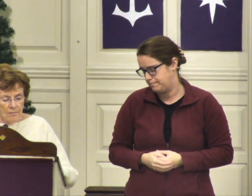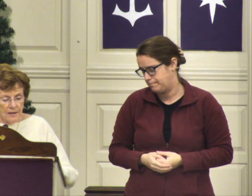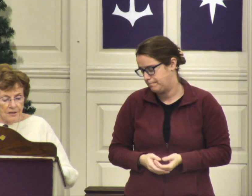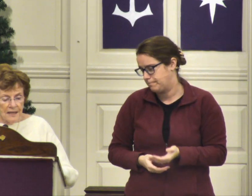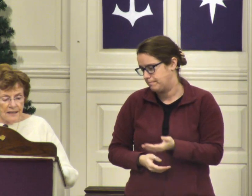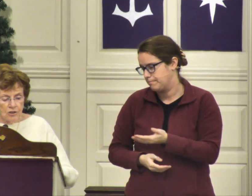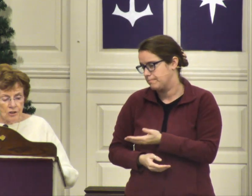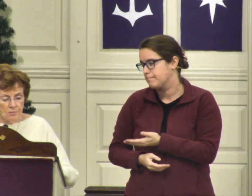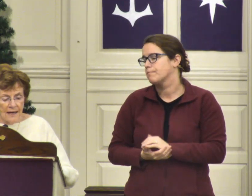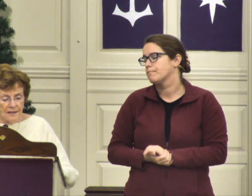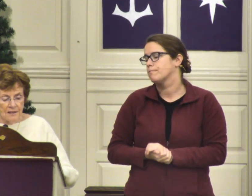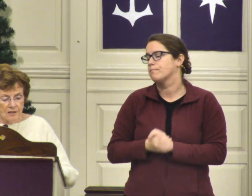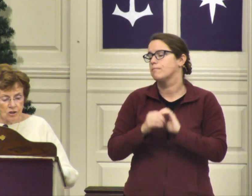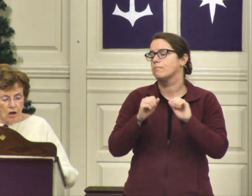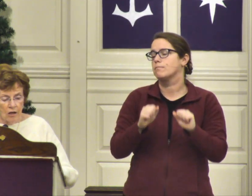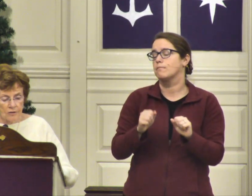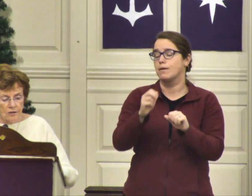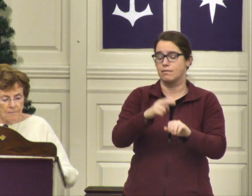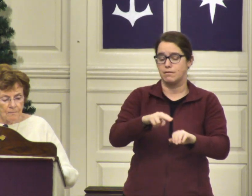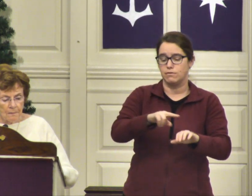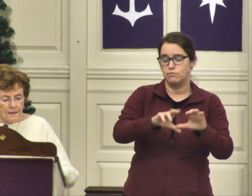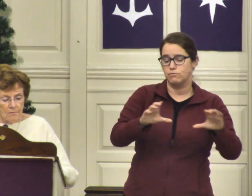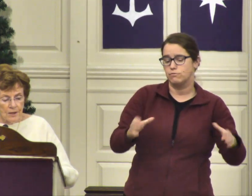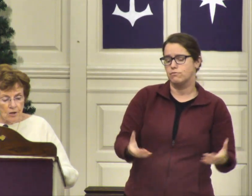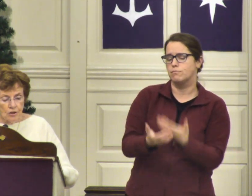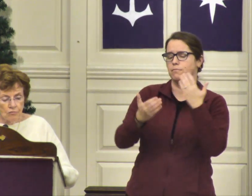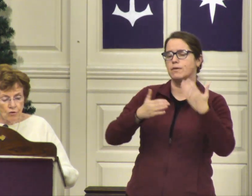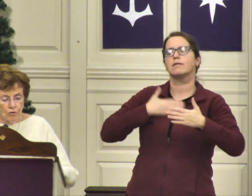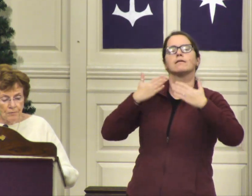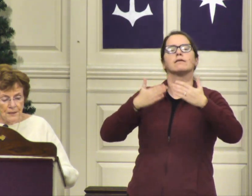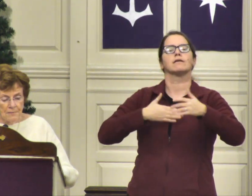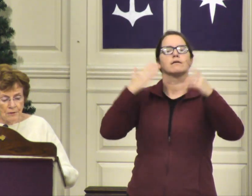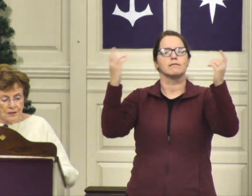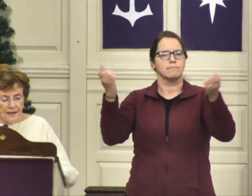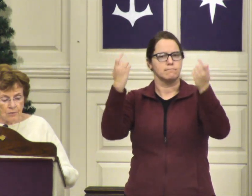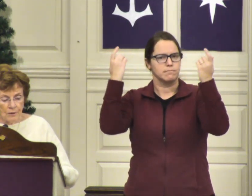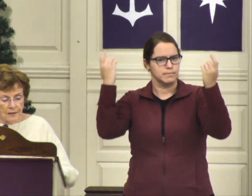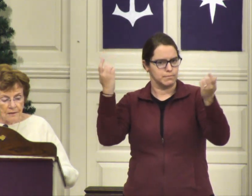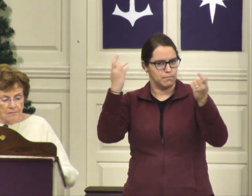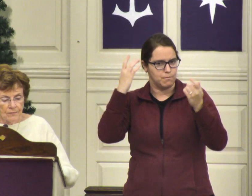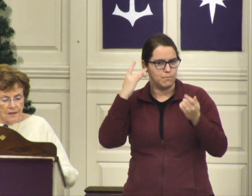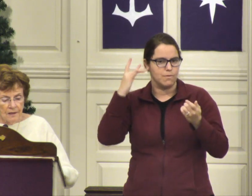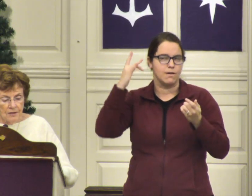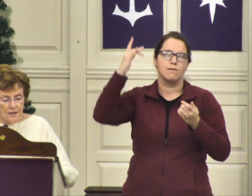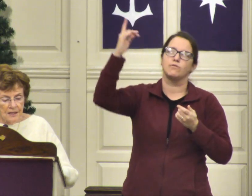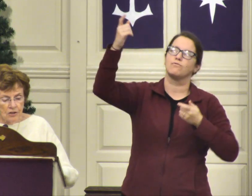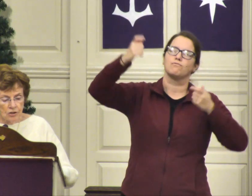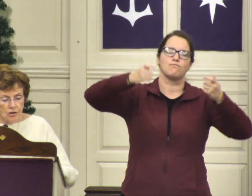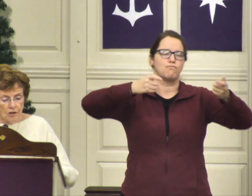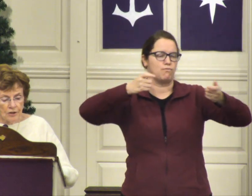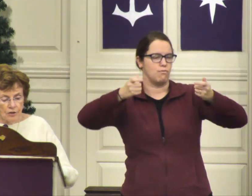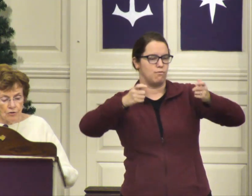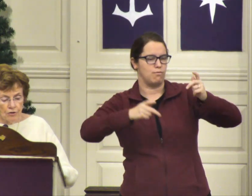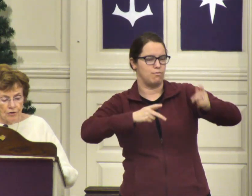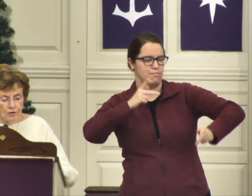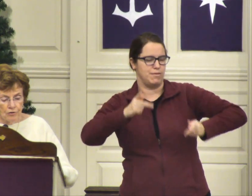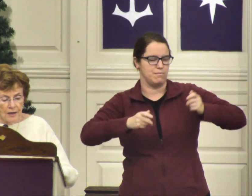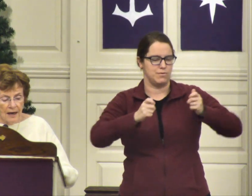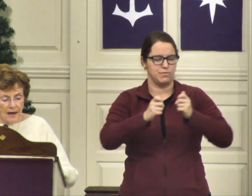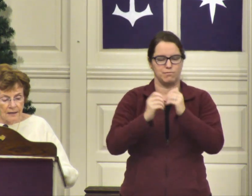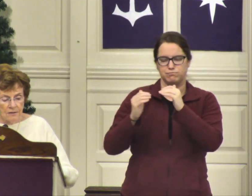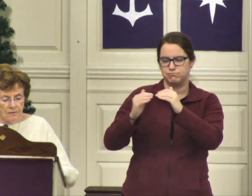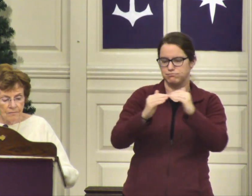May the nations be glad and exult, because you rule the peoples in equity. The nations on the earth you